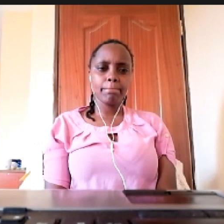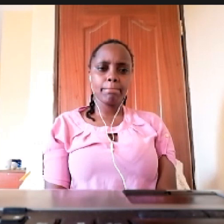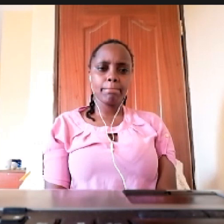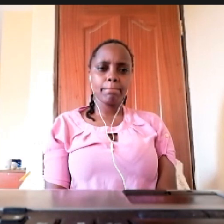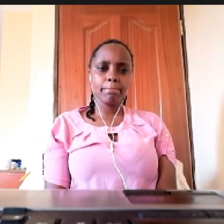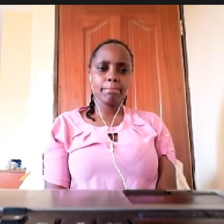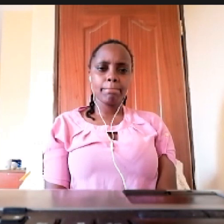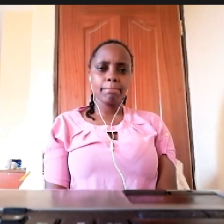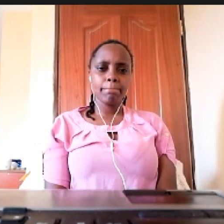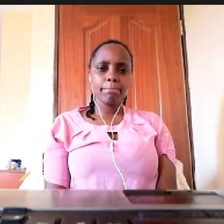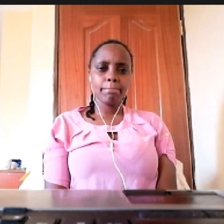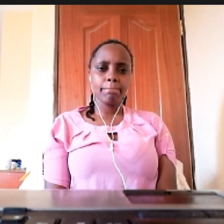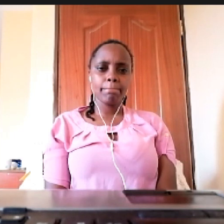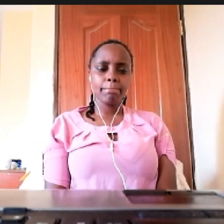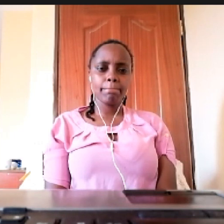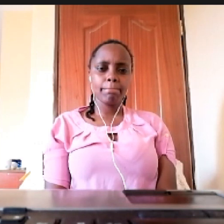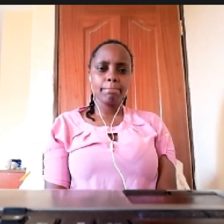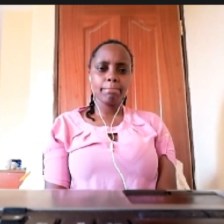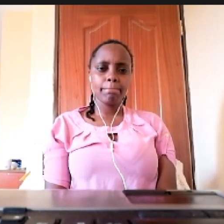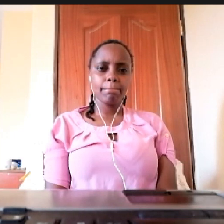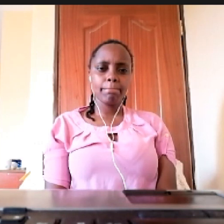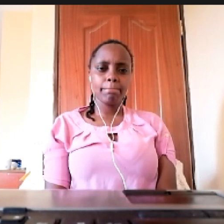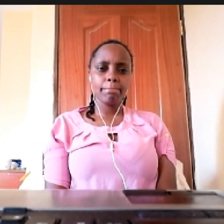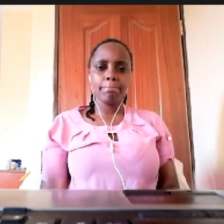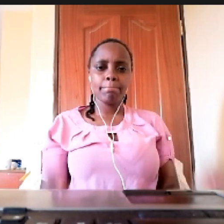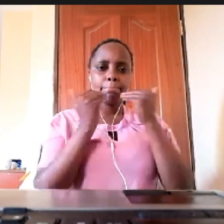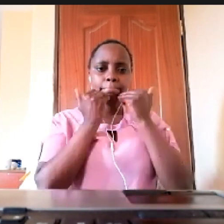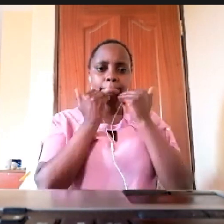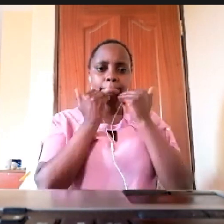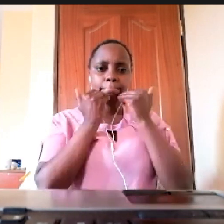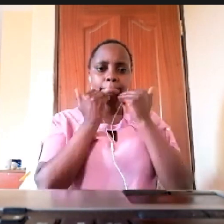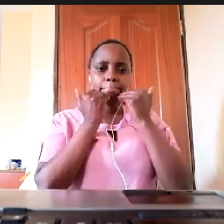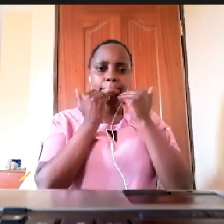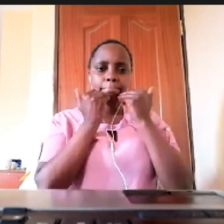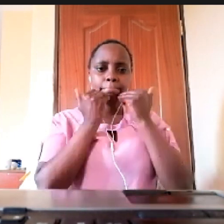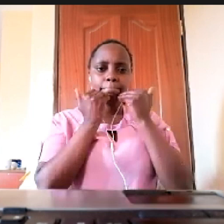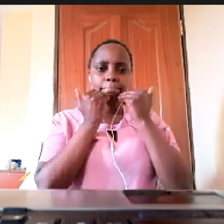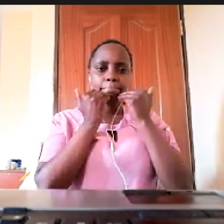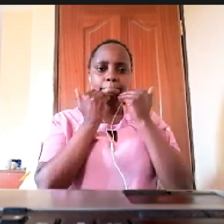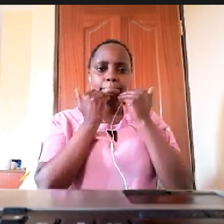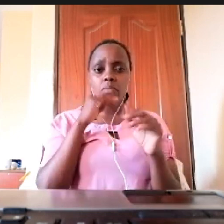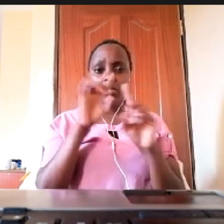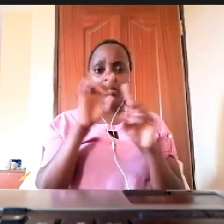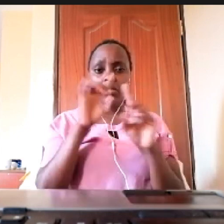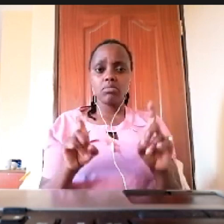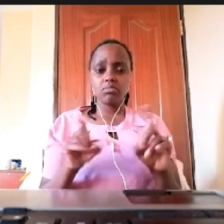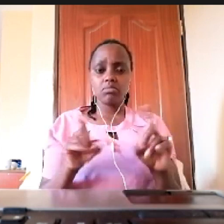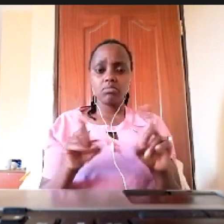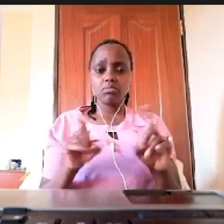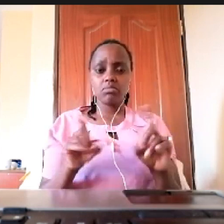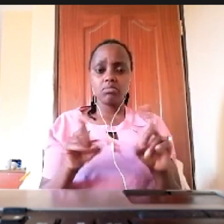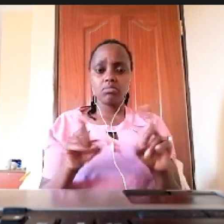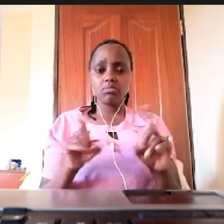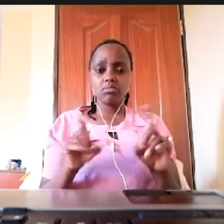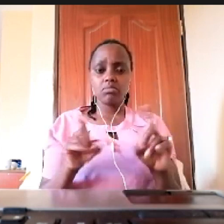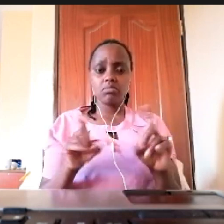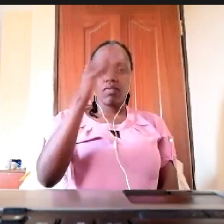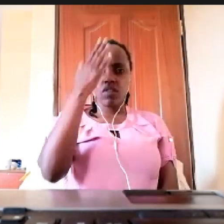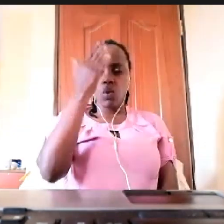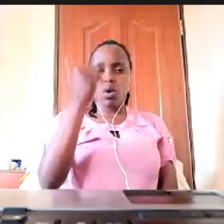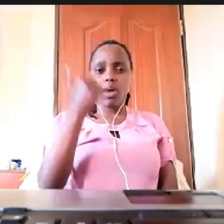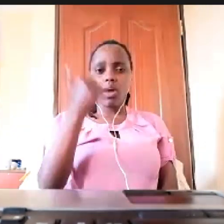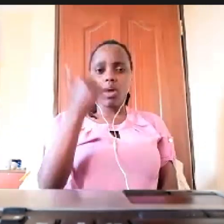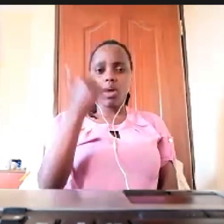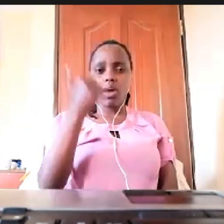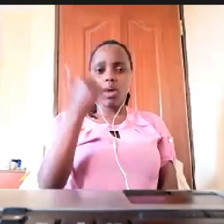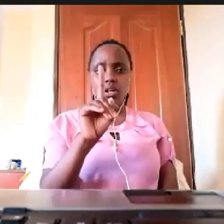Thank you, Ediam. Sorry. Thank you, Ediam, for highlighting that. Perhaps, do we have a comment from Philippe? Because I have